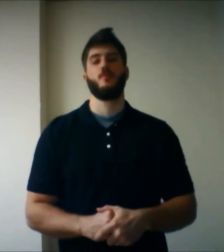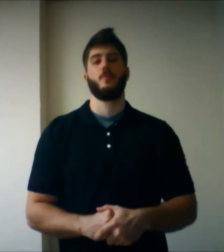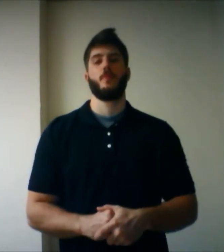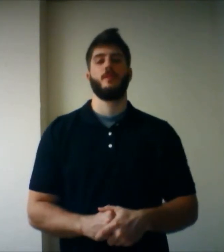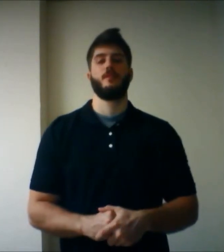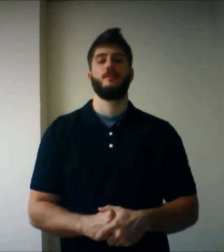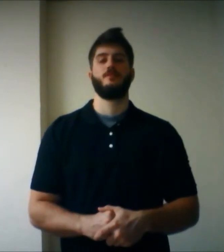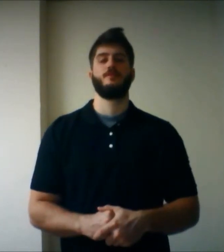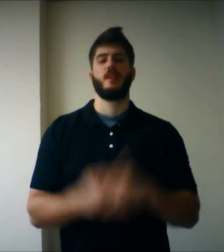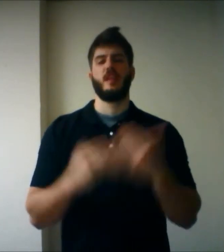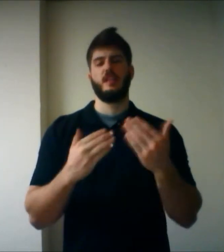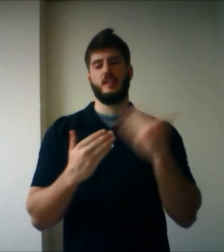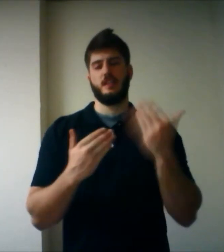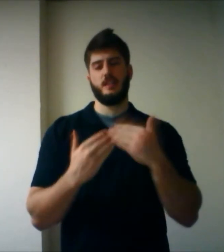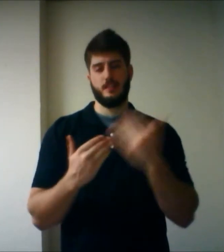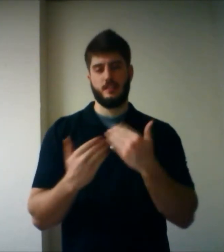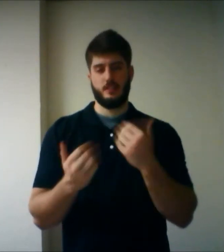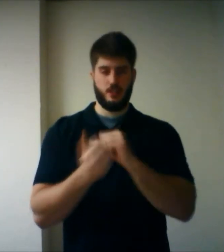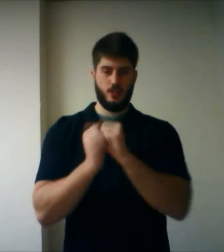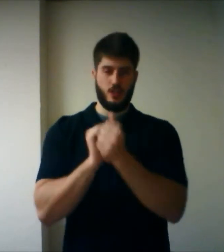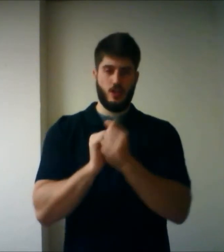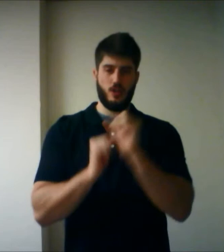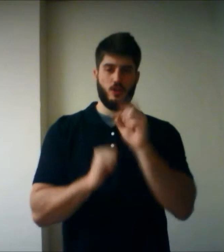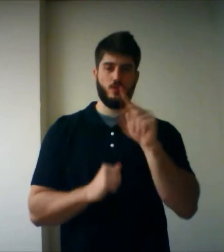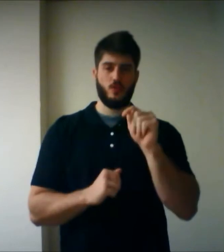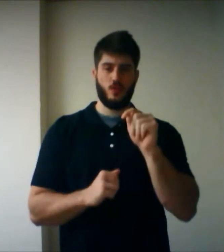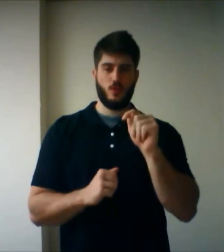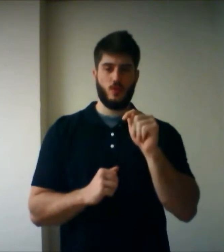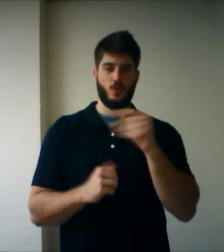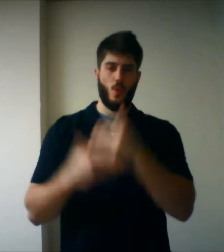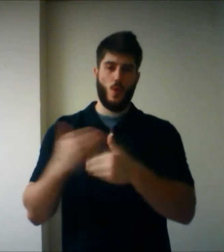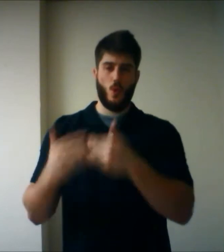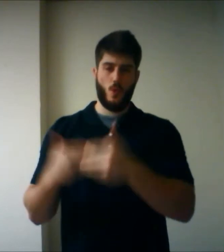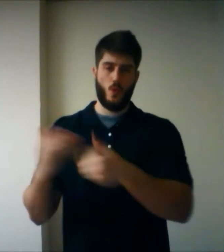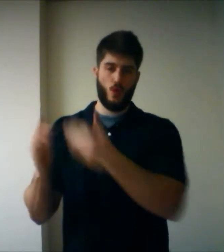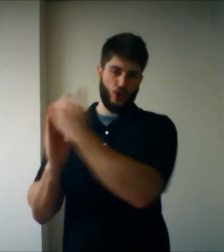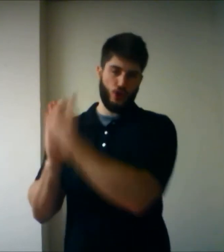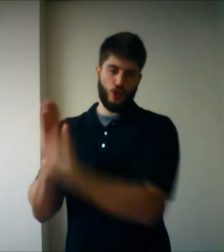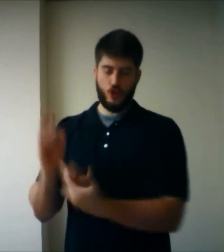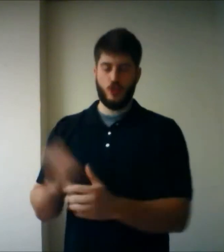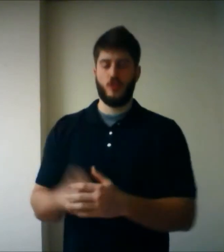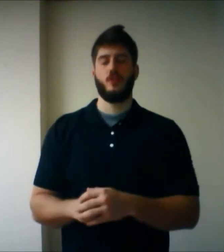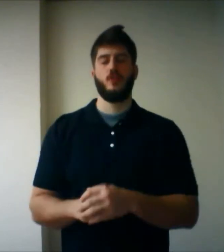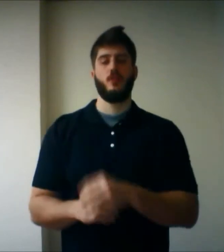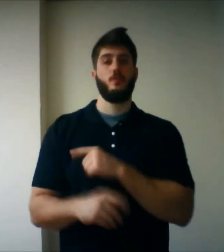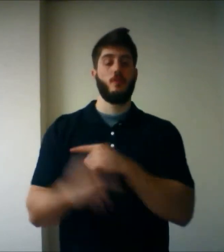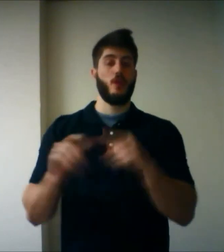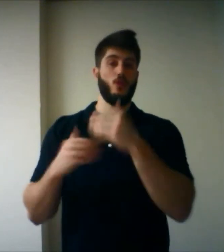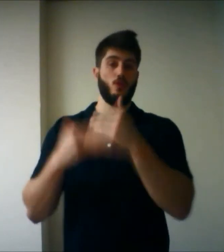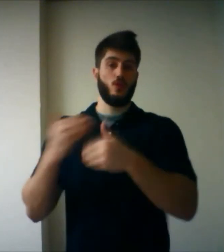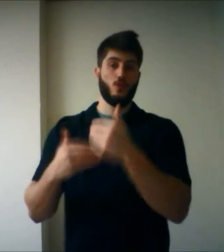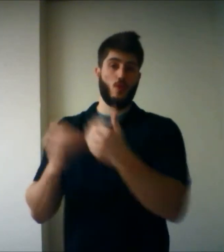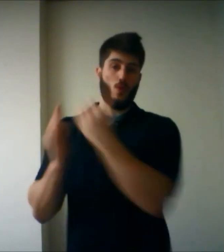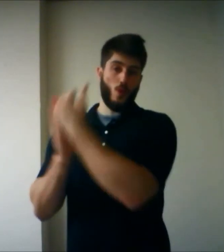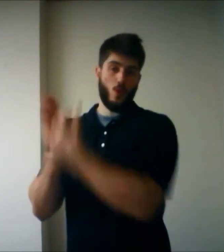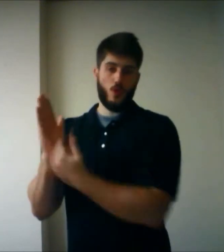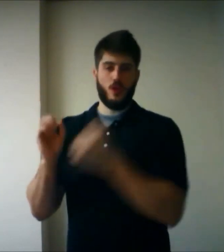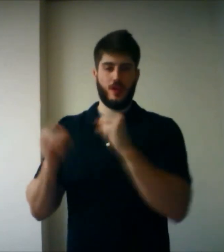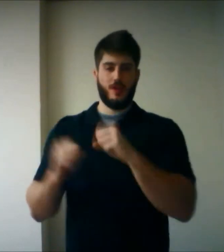It's very easy then to change the sort order, but in fact the sort order can be on more than one column. We're going